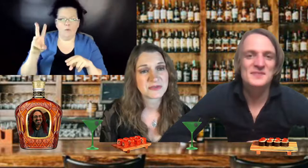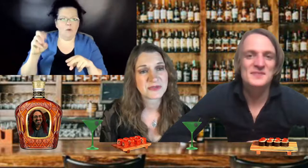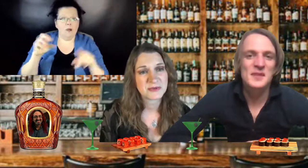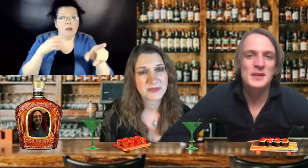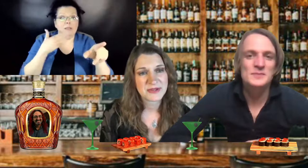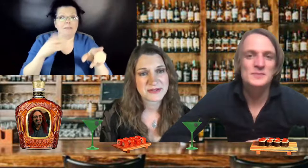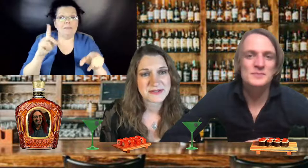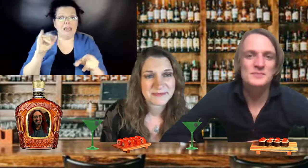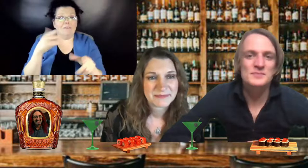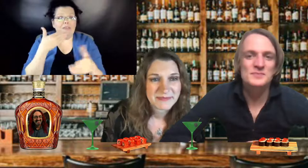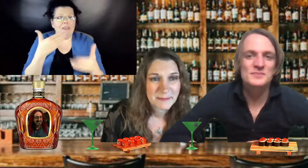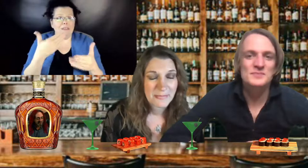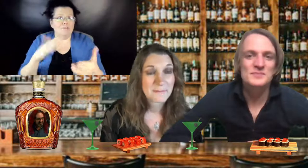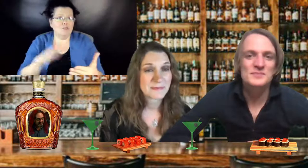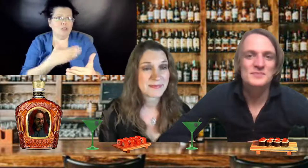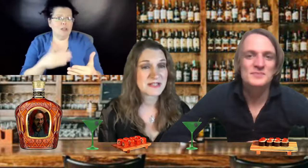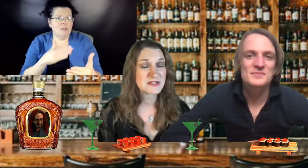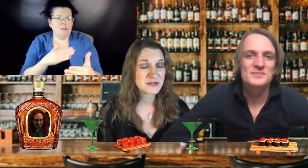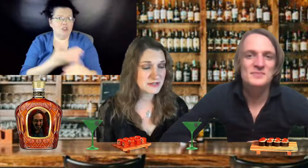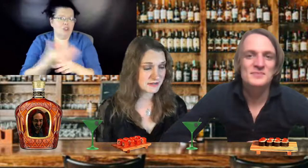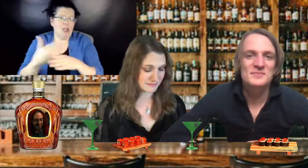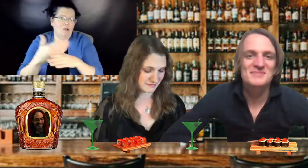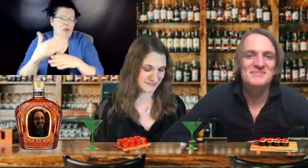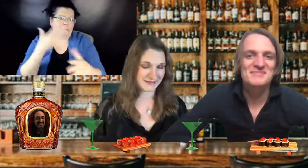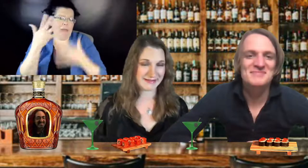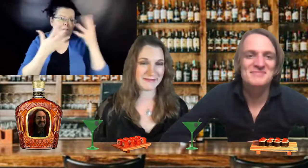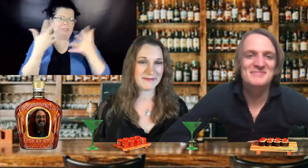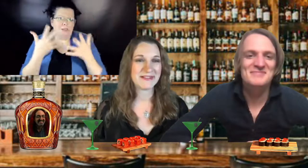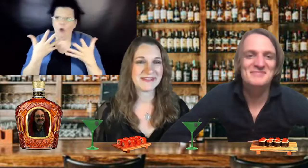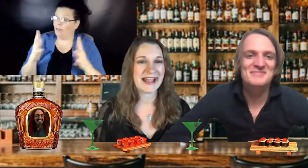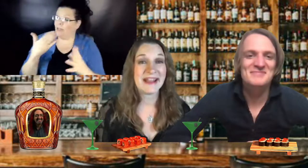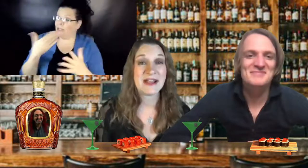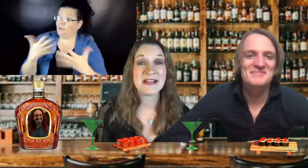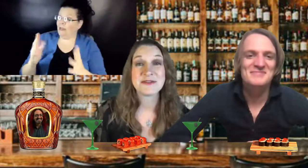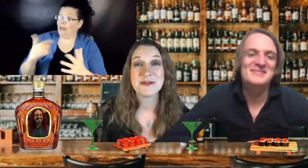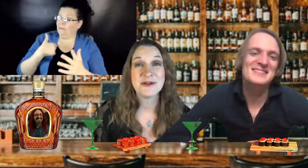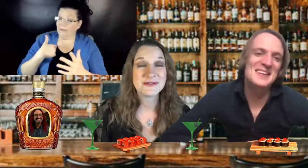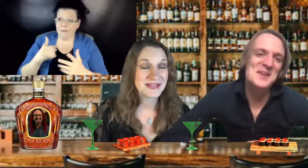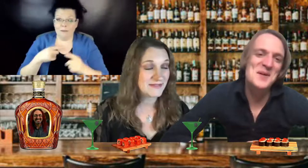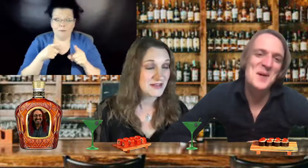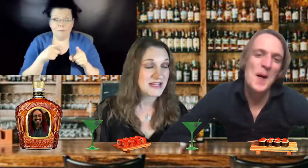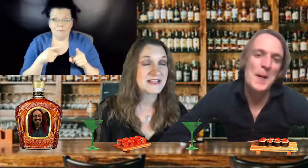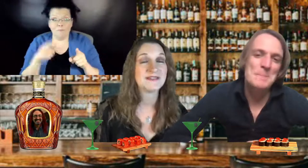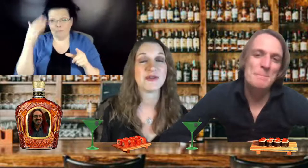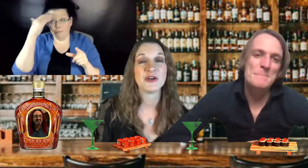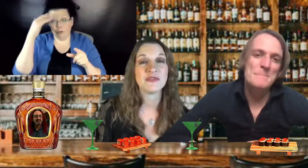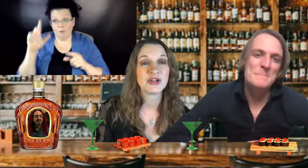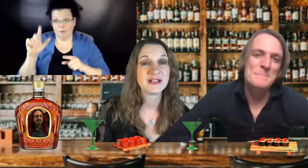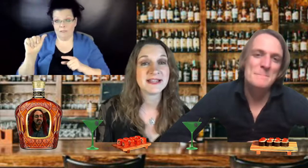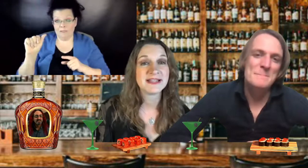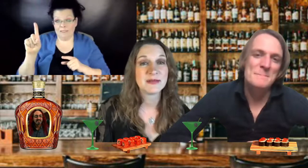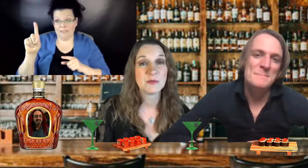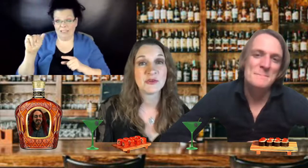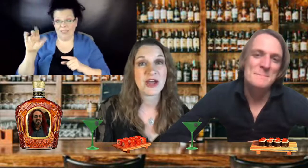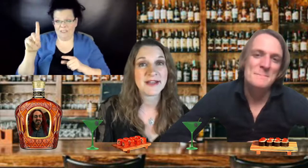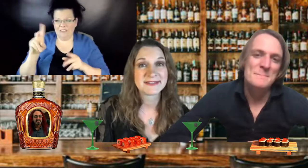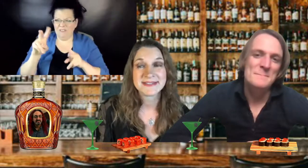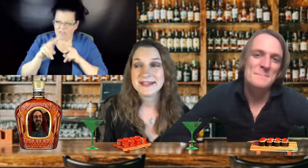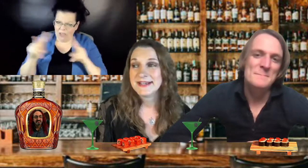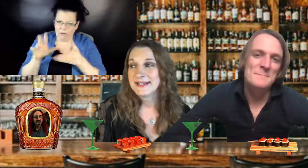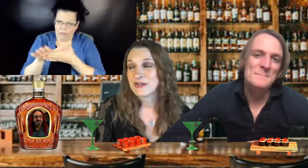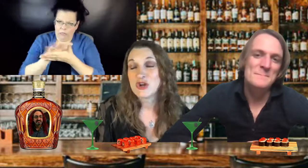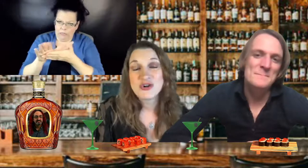embarrassing story with us. Oh, thank you for letting me. That was fun. Well, and so, you know, David is very, very clean. He will